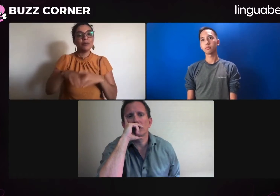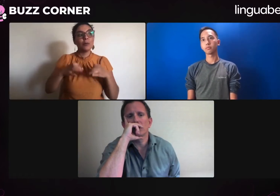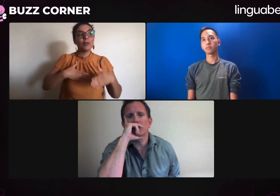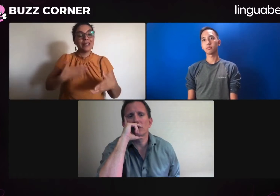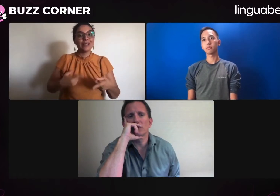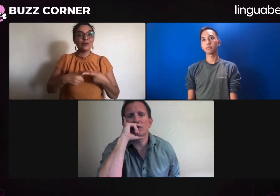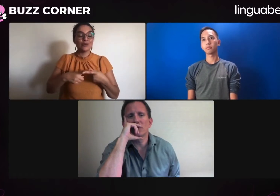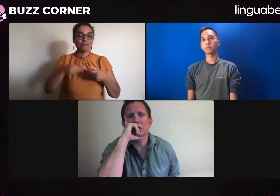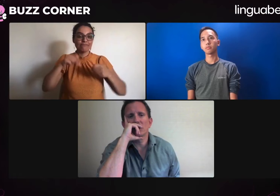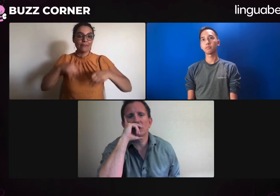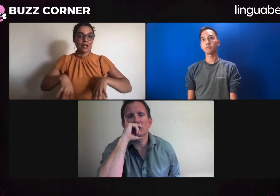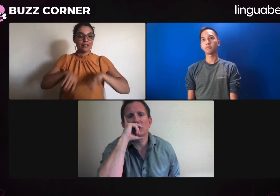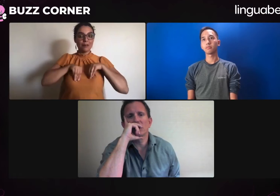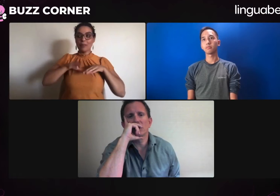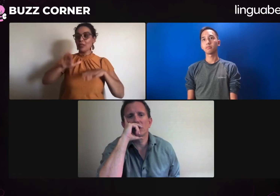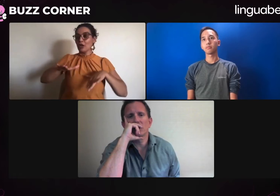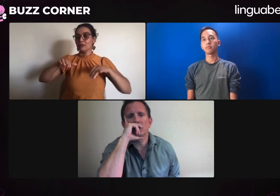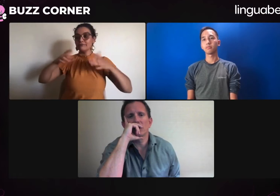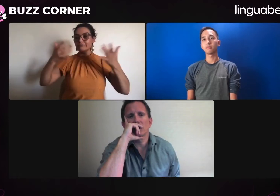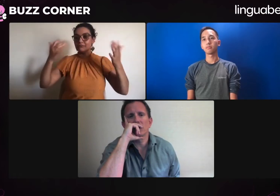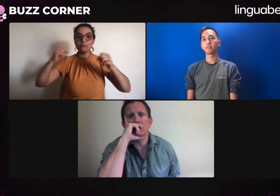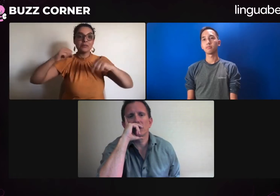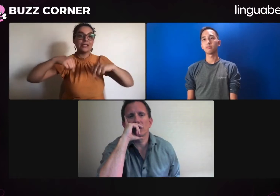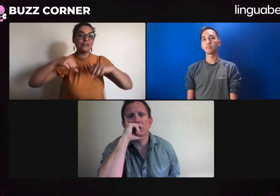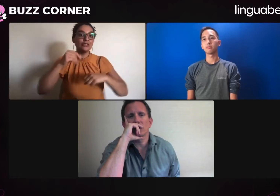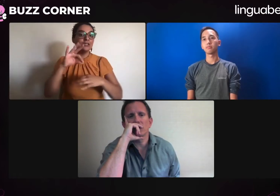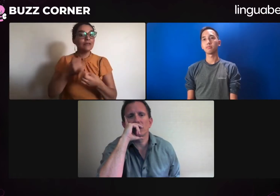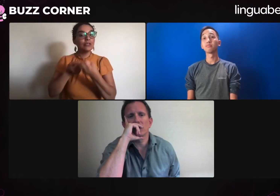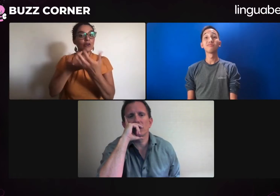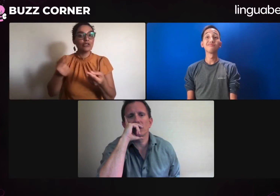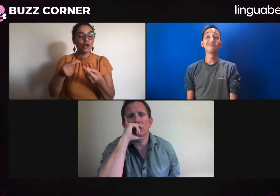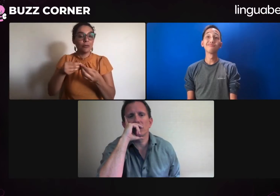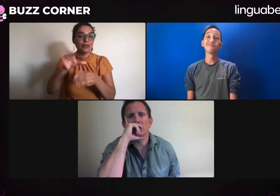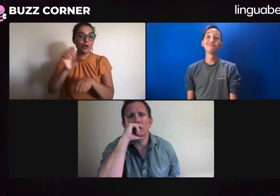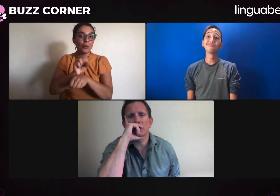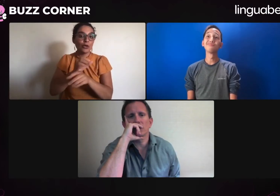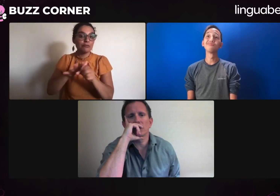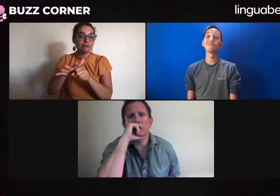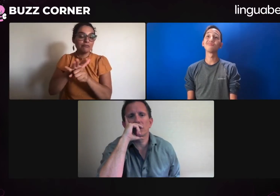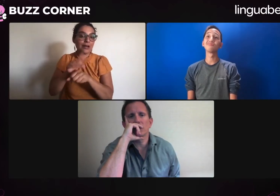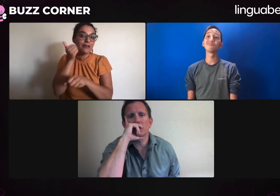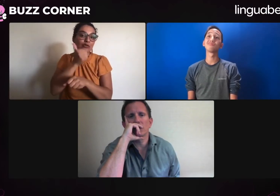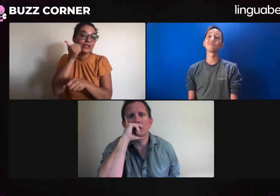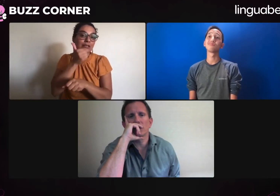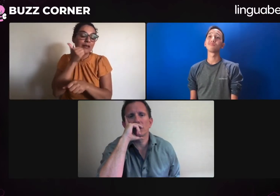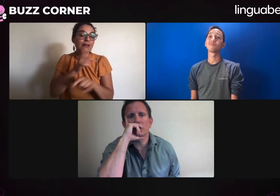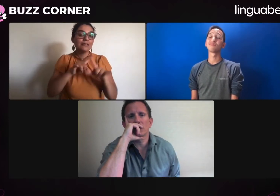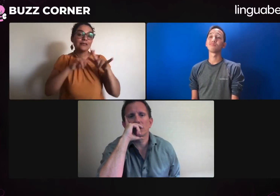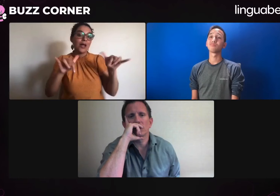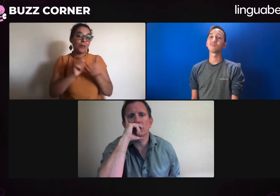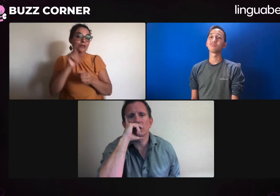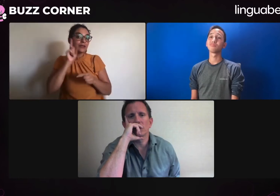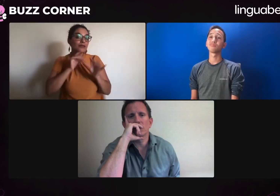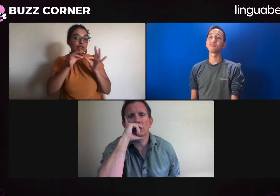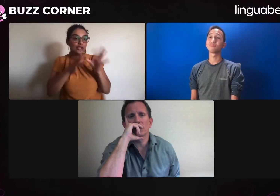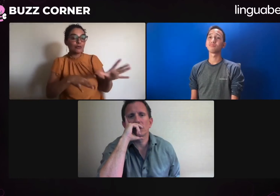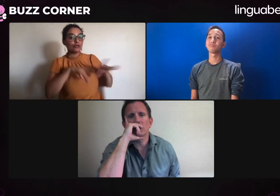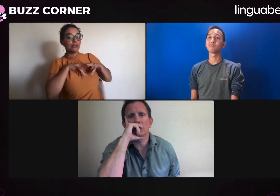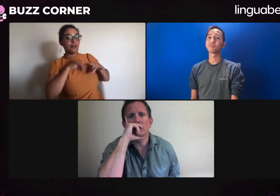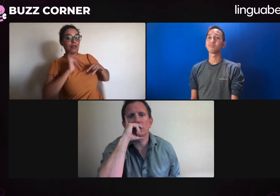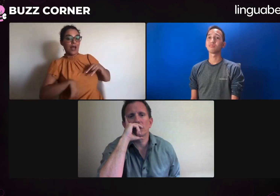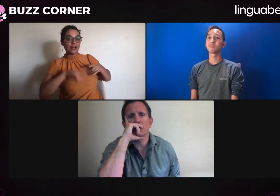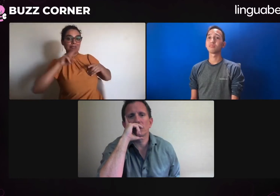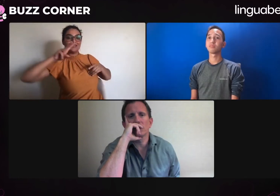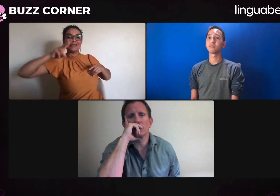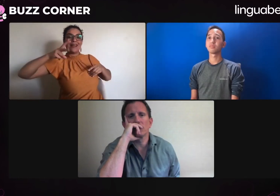I have done something, and be willing to accept their potential of causing harm in the work that they do, like the interpreter that